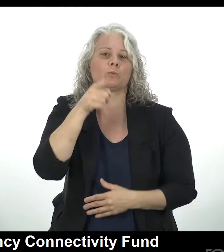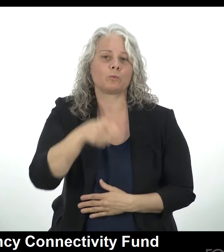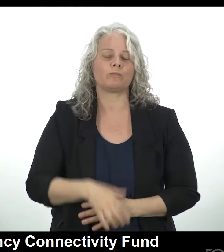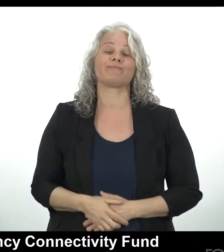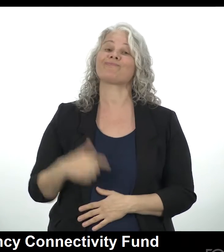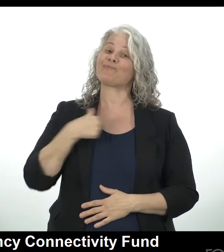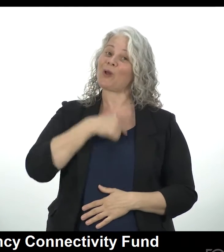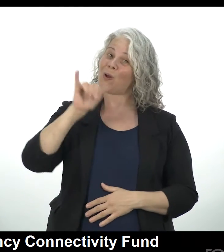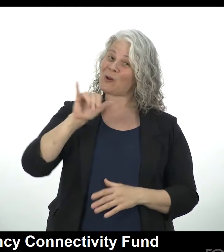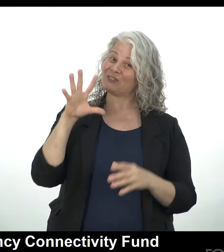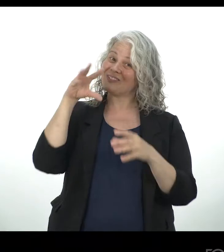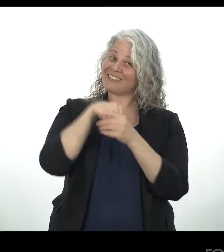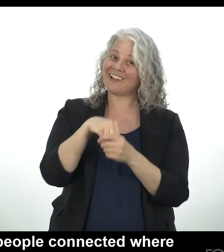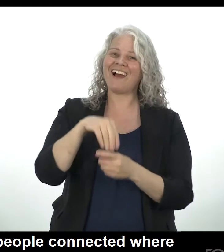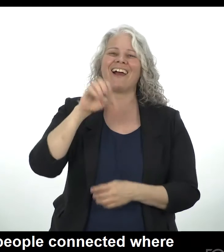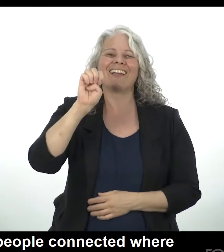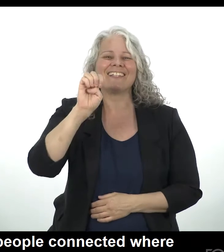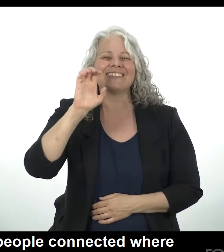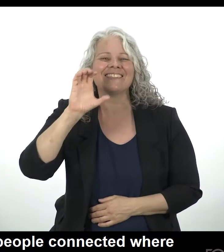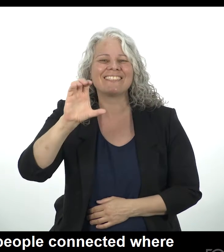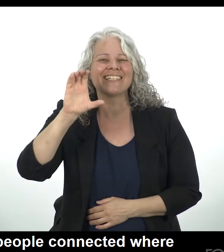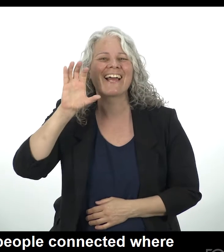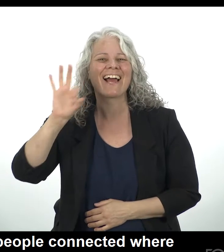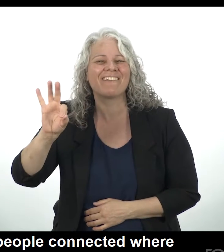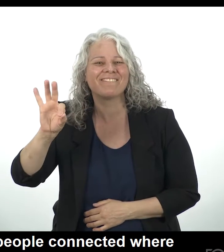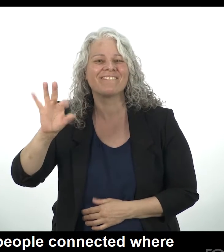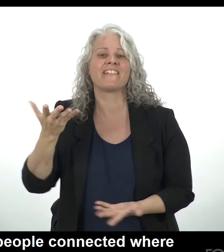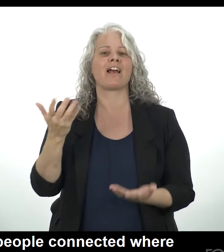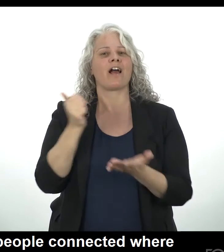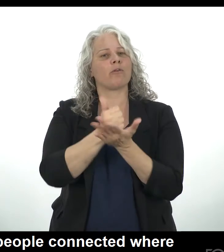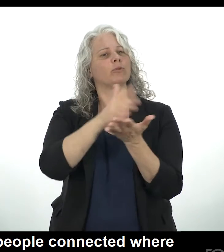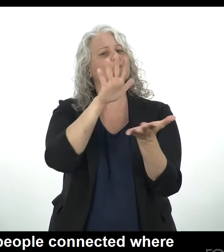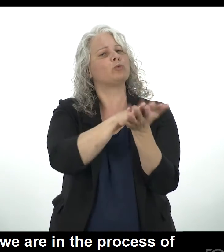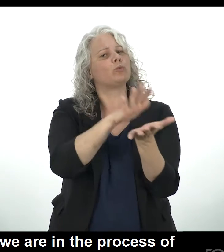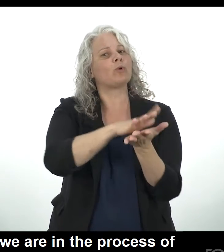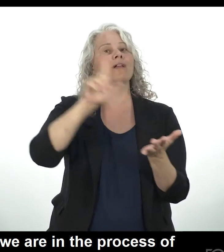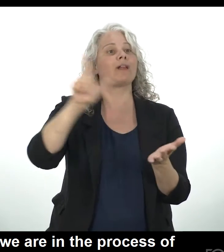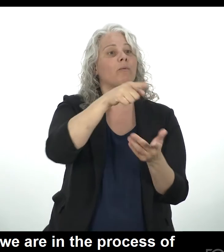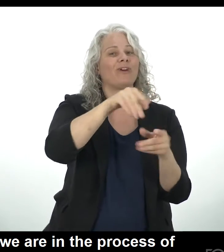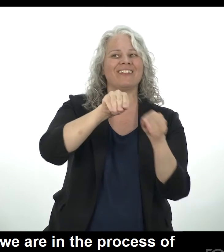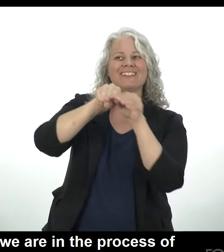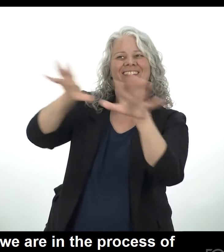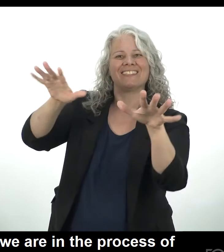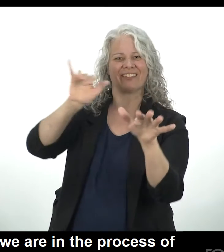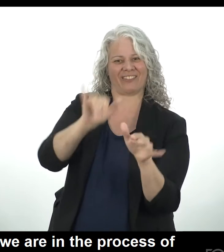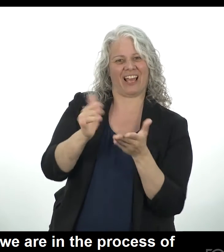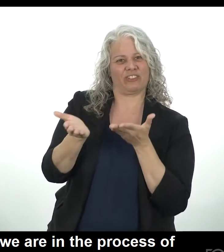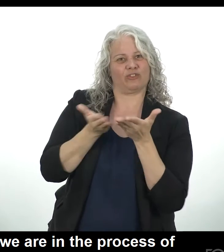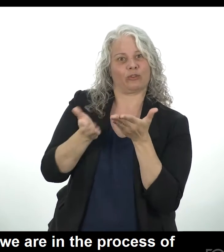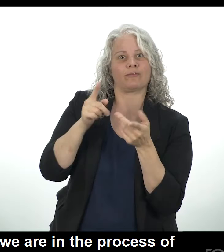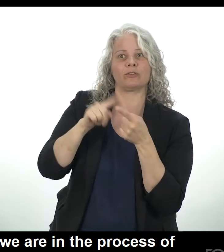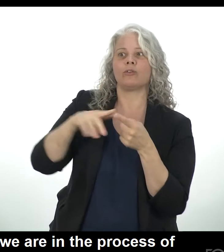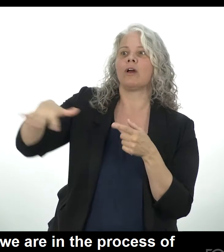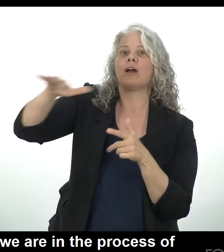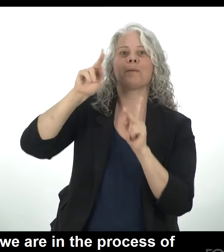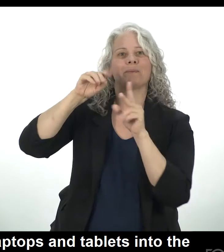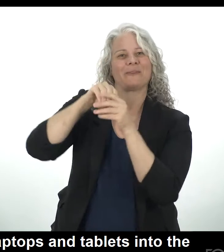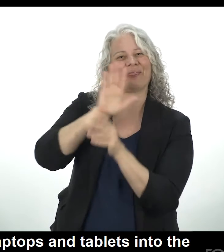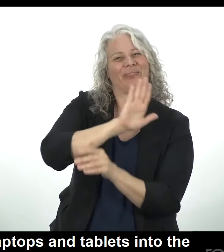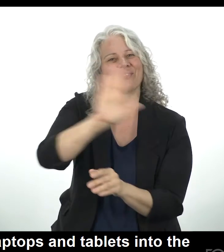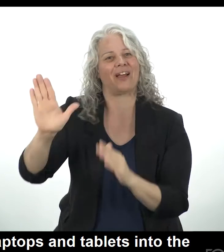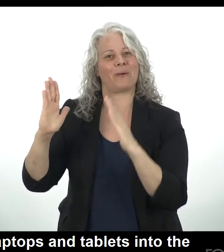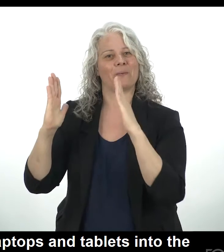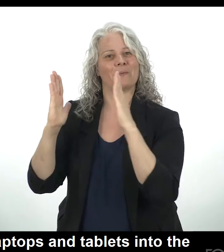up the Emergency Connectivity Fund to help schools and libraries get people connected where they live. Through this program, we are in the process